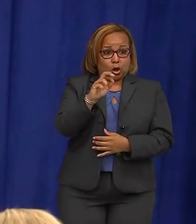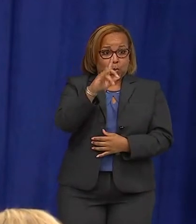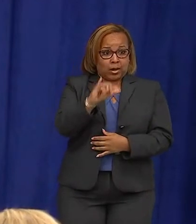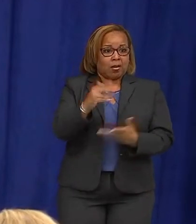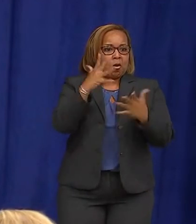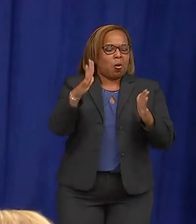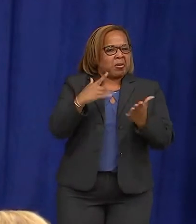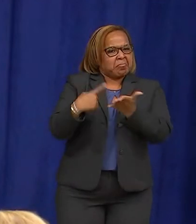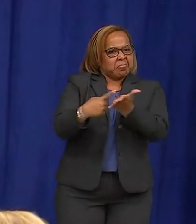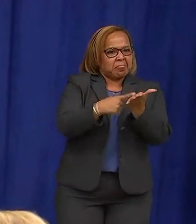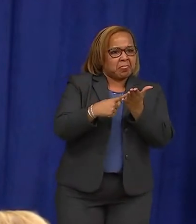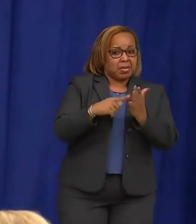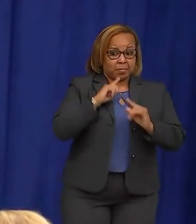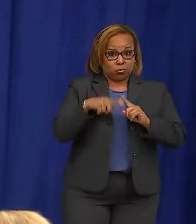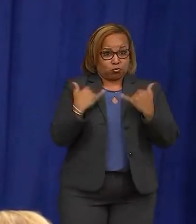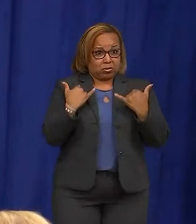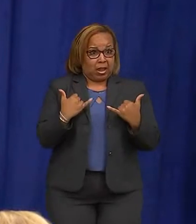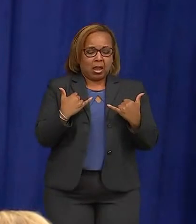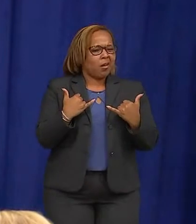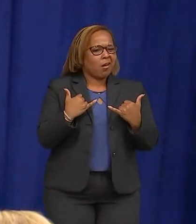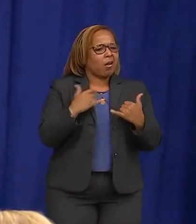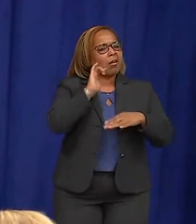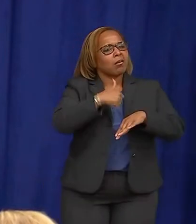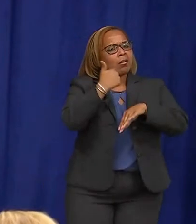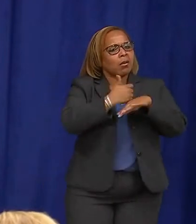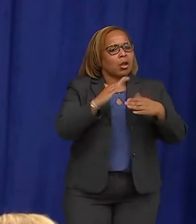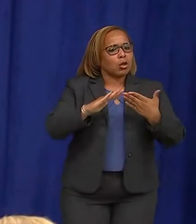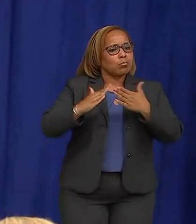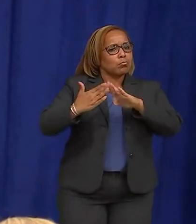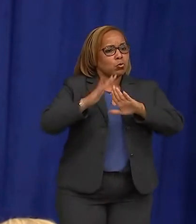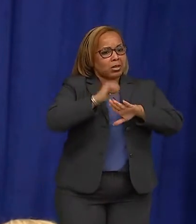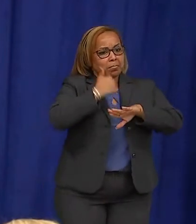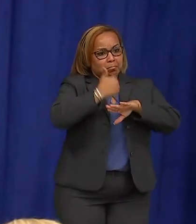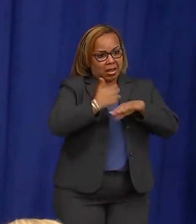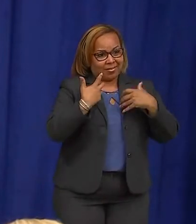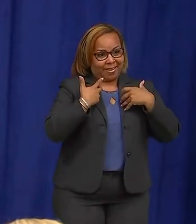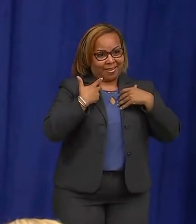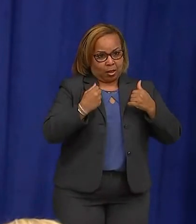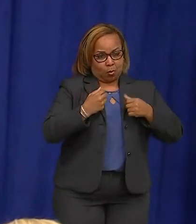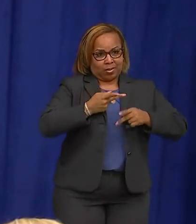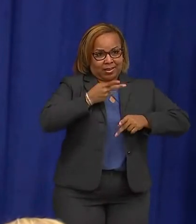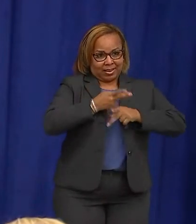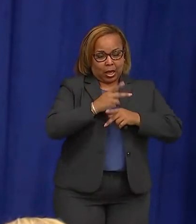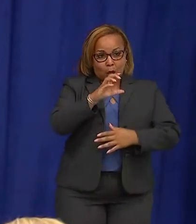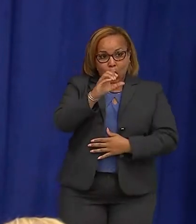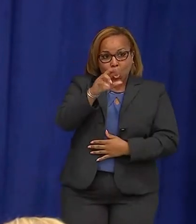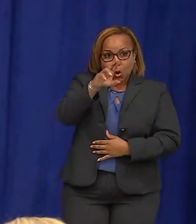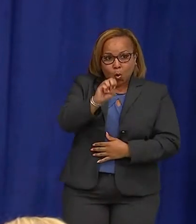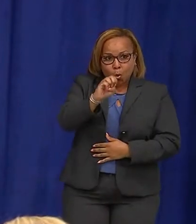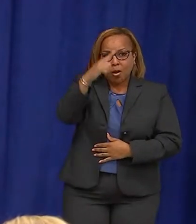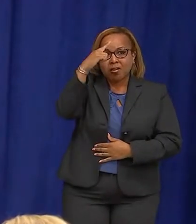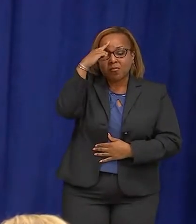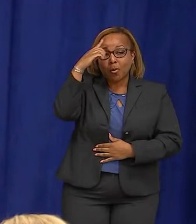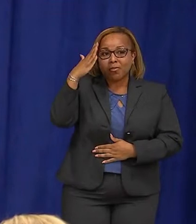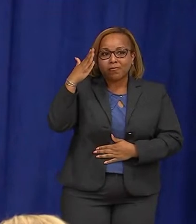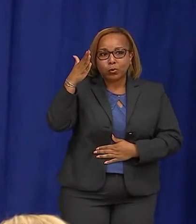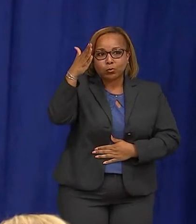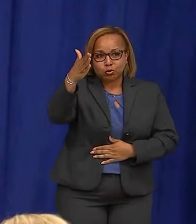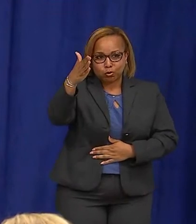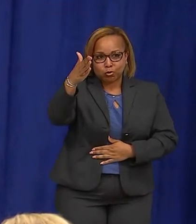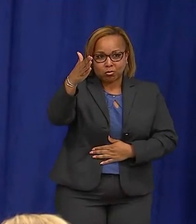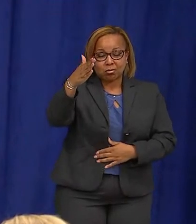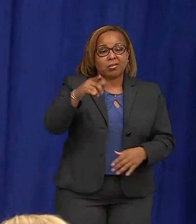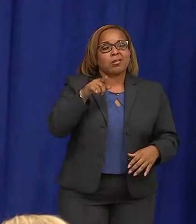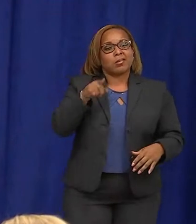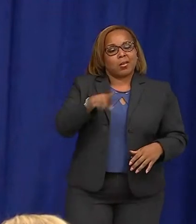isn't just about today. This is about creating a community-based healthcare core for the future. One